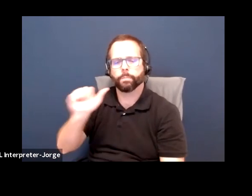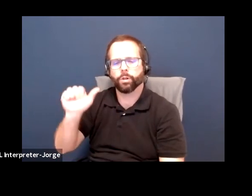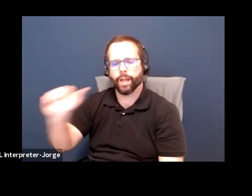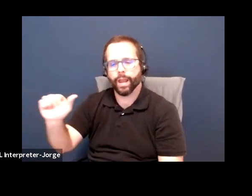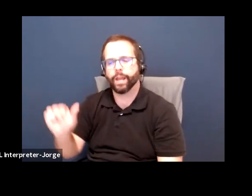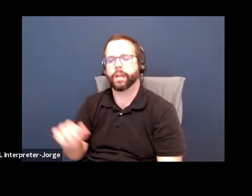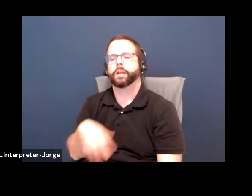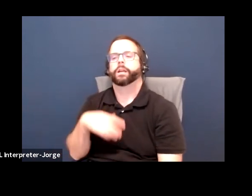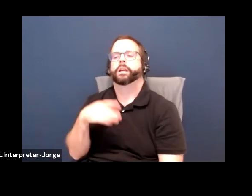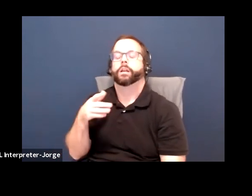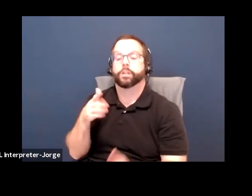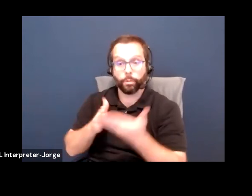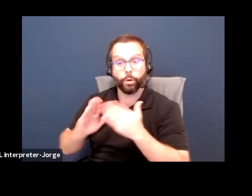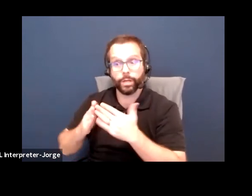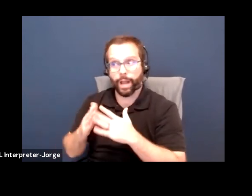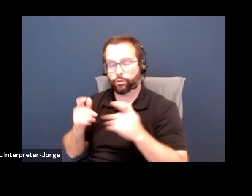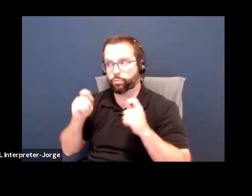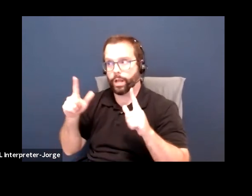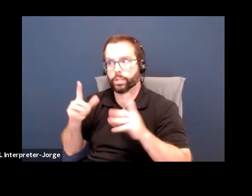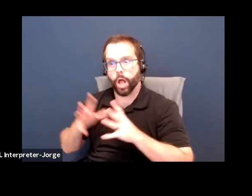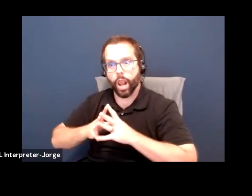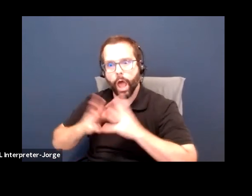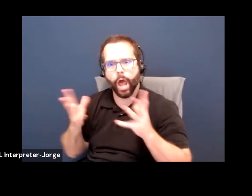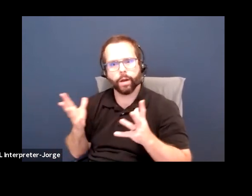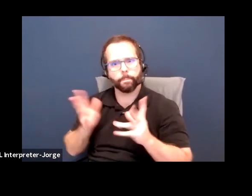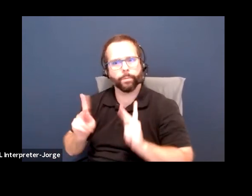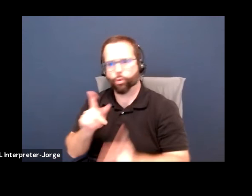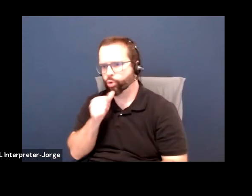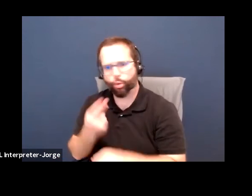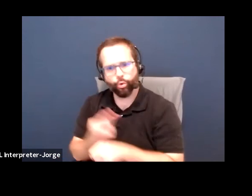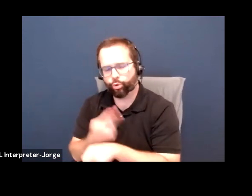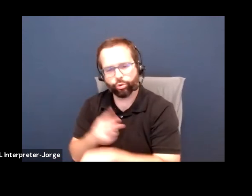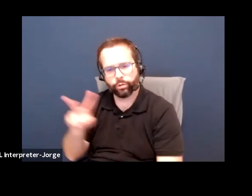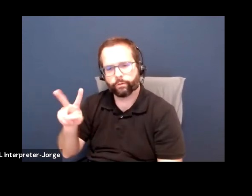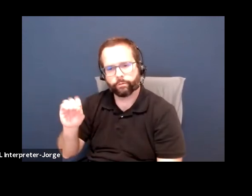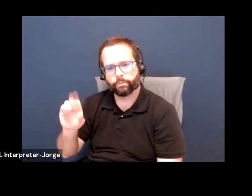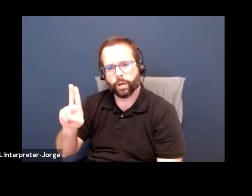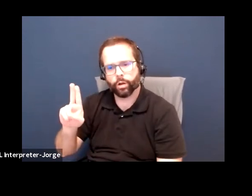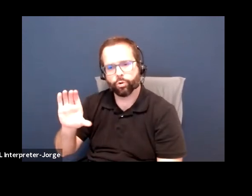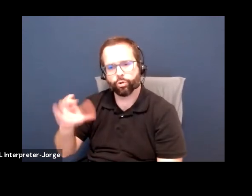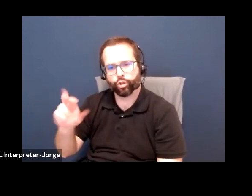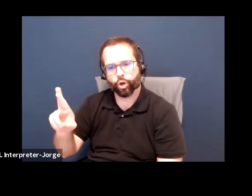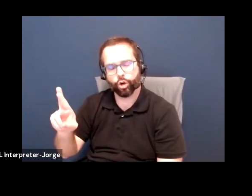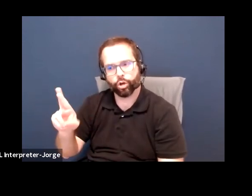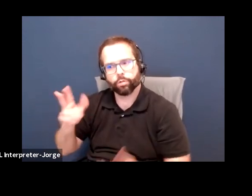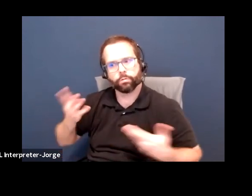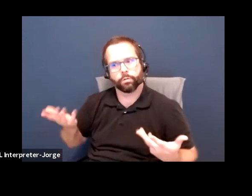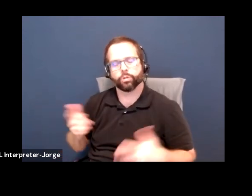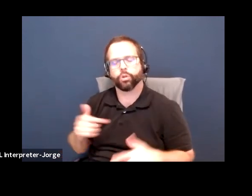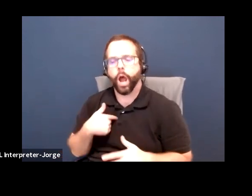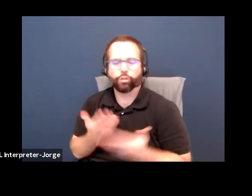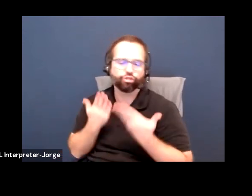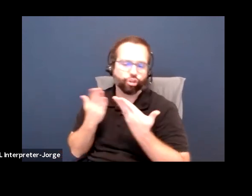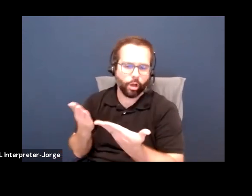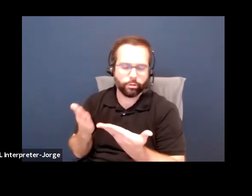surprisingly large number of unused vouchers. So I would suggest, and again, I can send this link